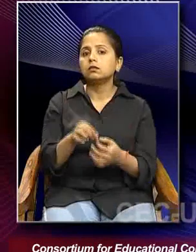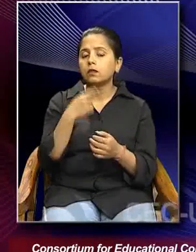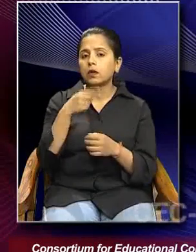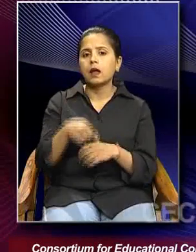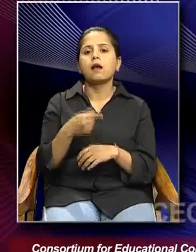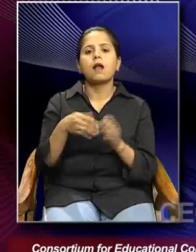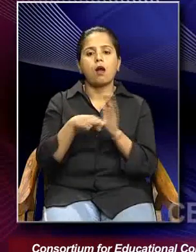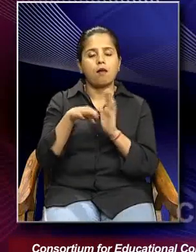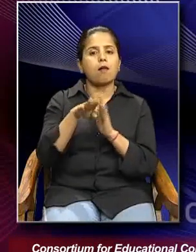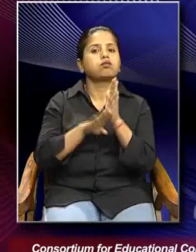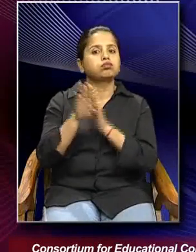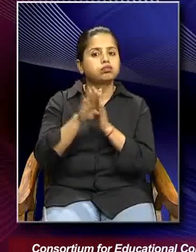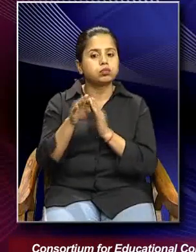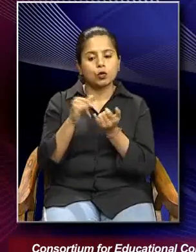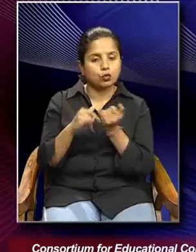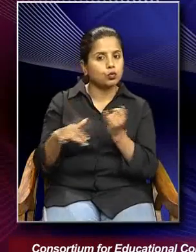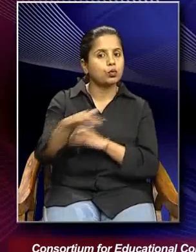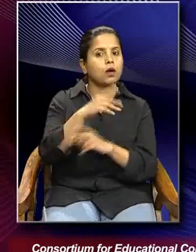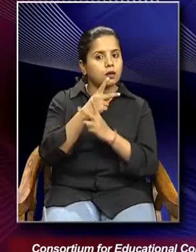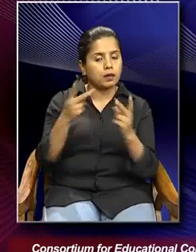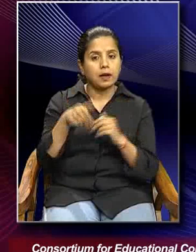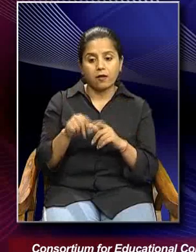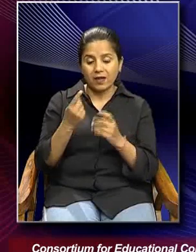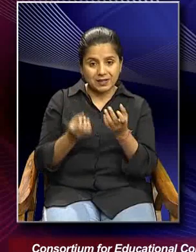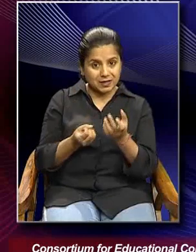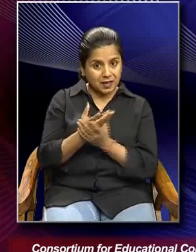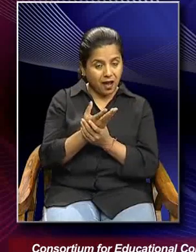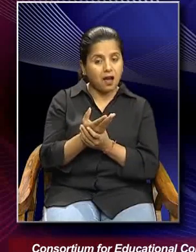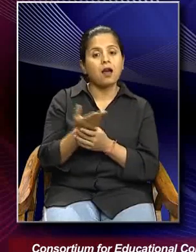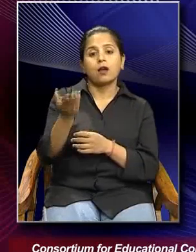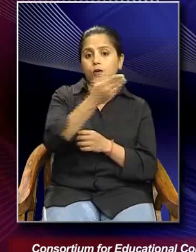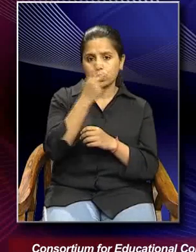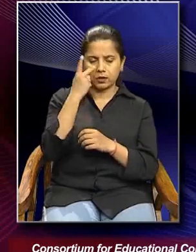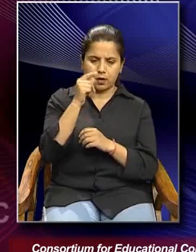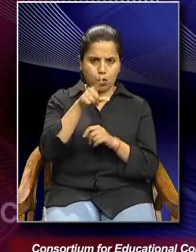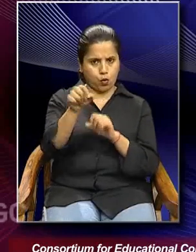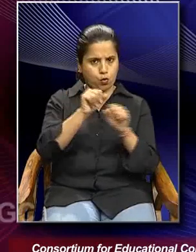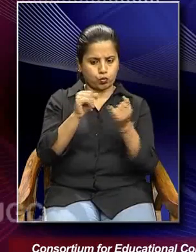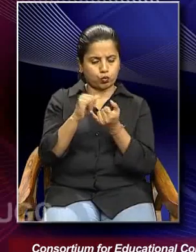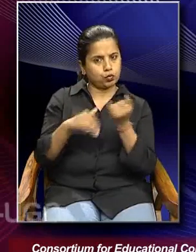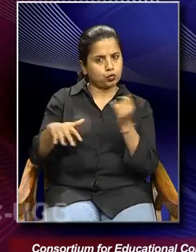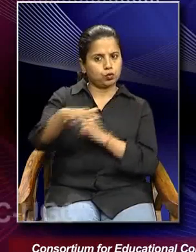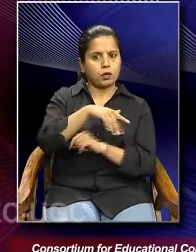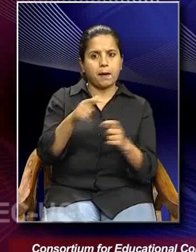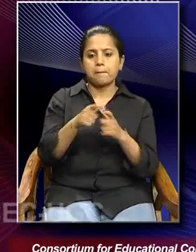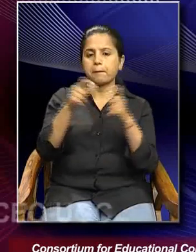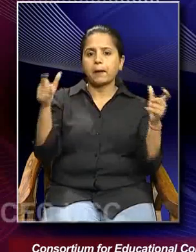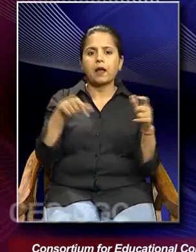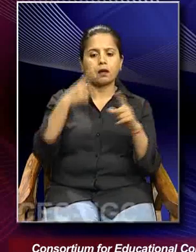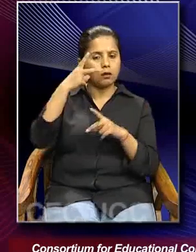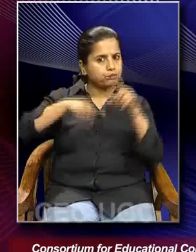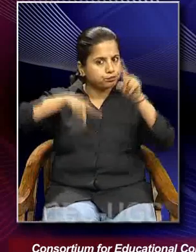level of development of any societies. So initially you have in a society where you have large regional